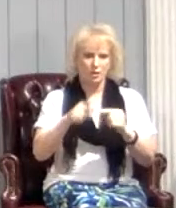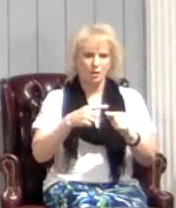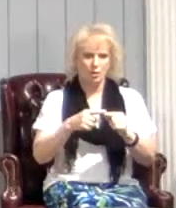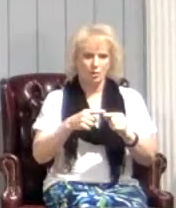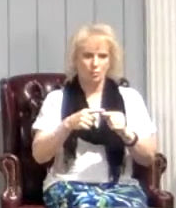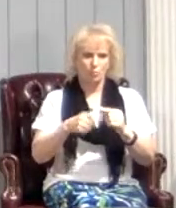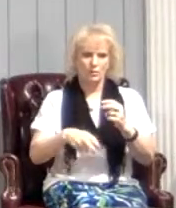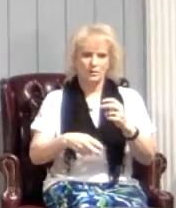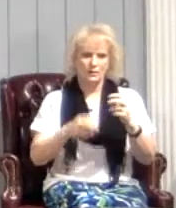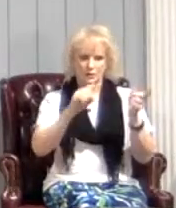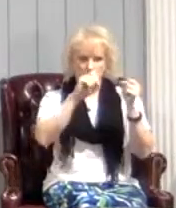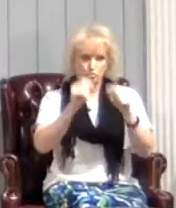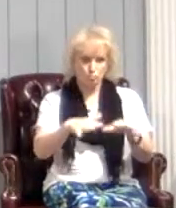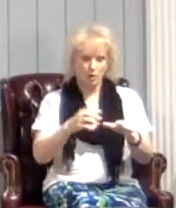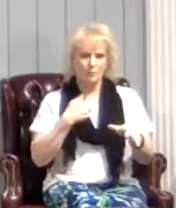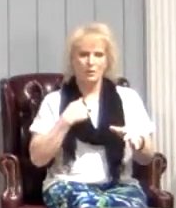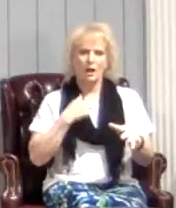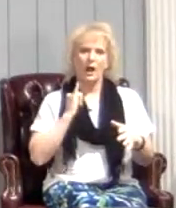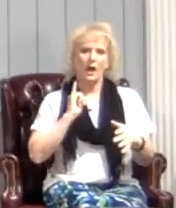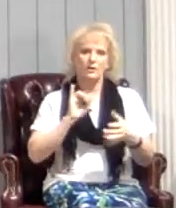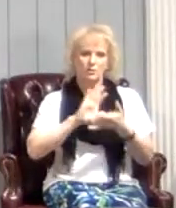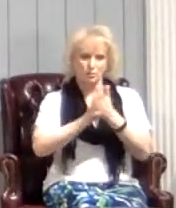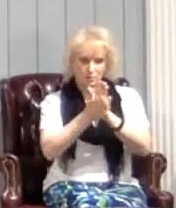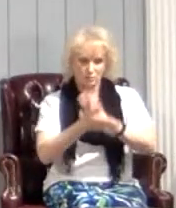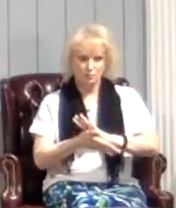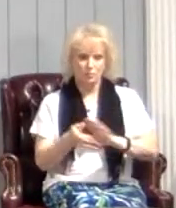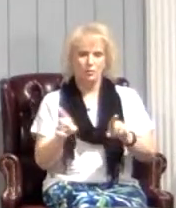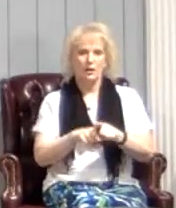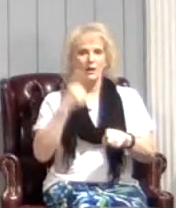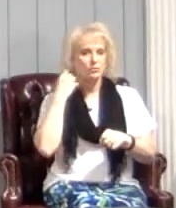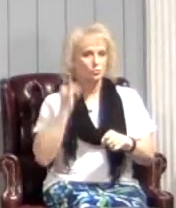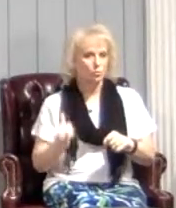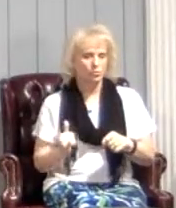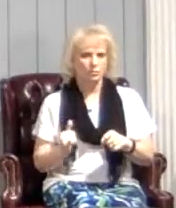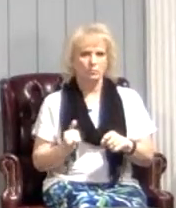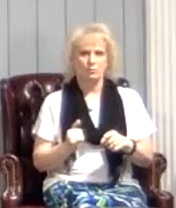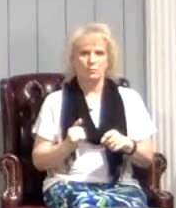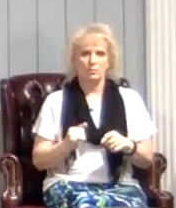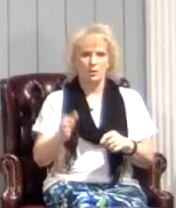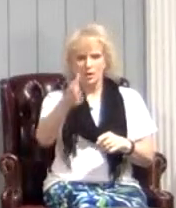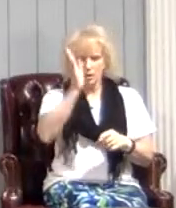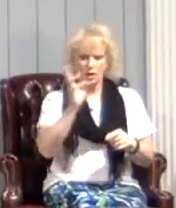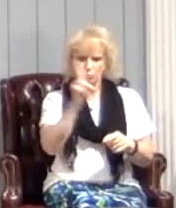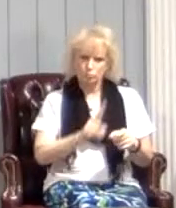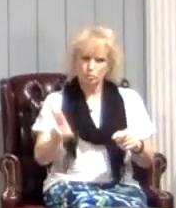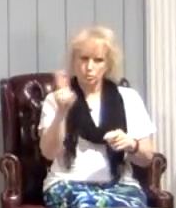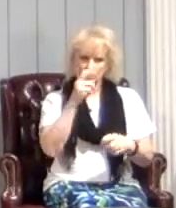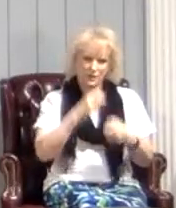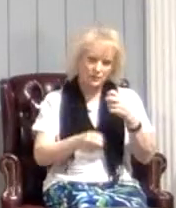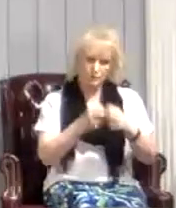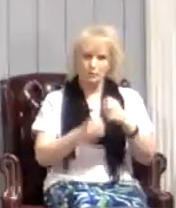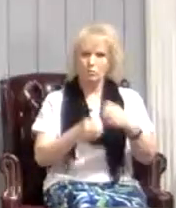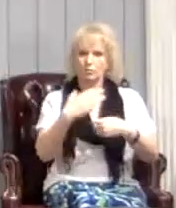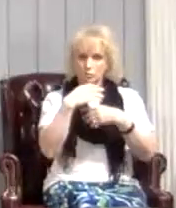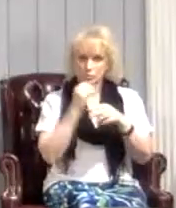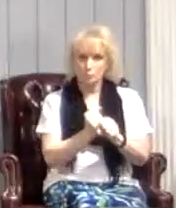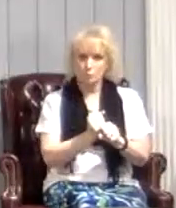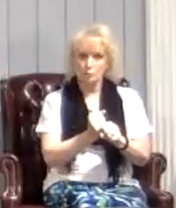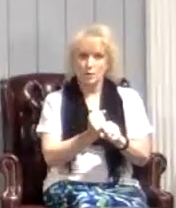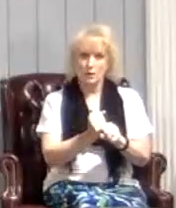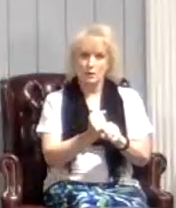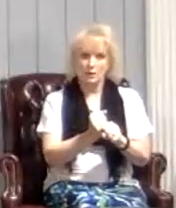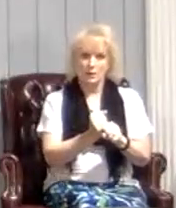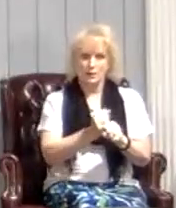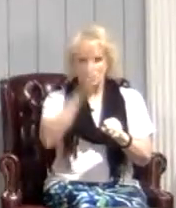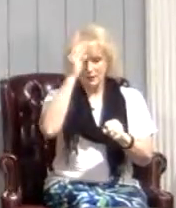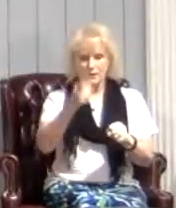gold. Going to be some difficulty, but God's going to use that difficulty to make